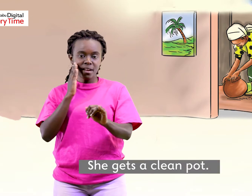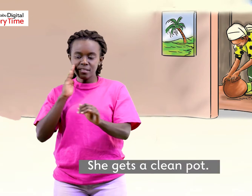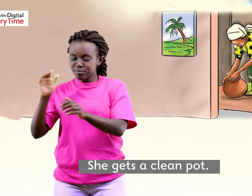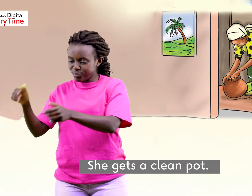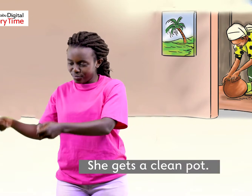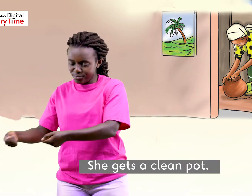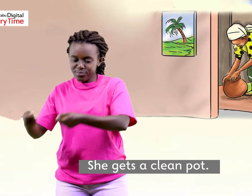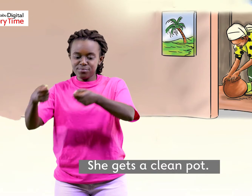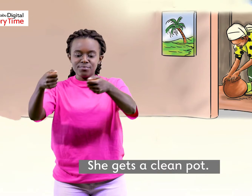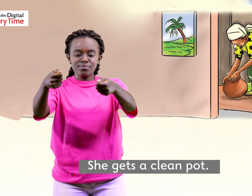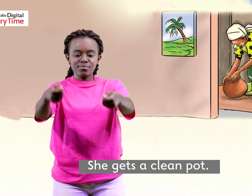She gets a clean pot.